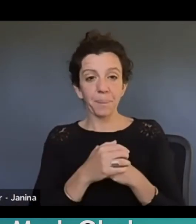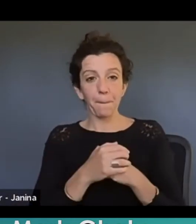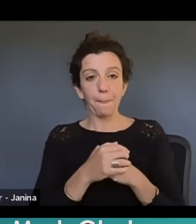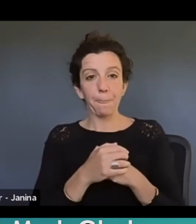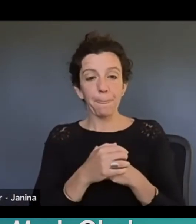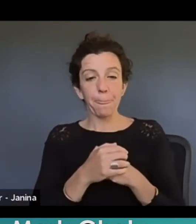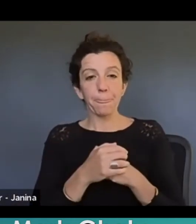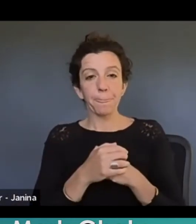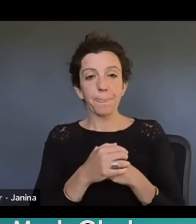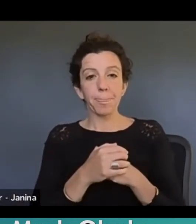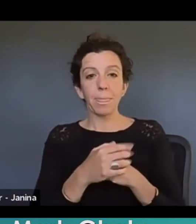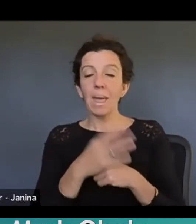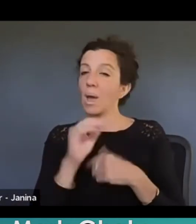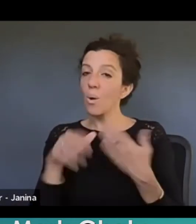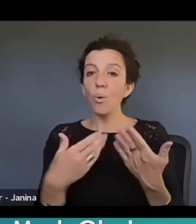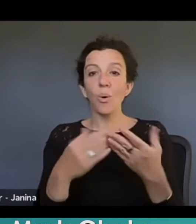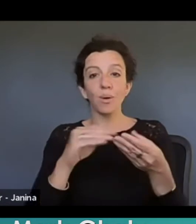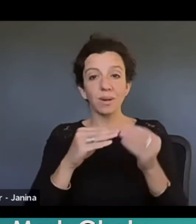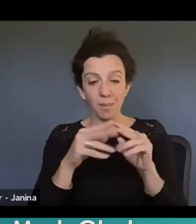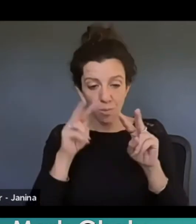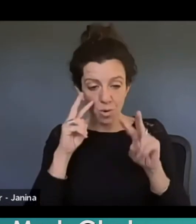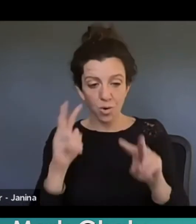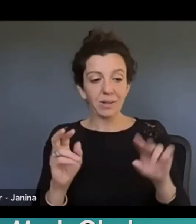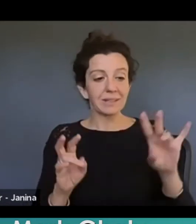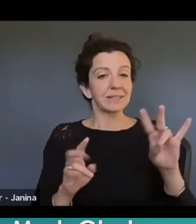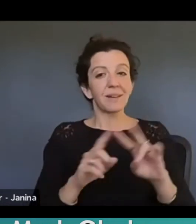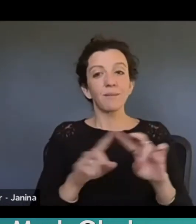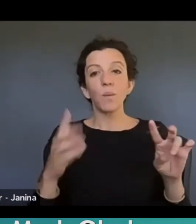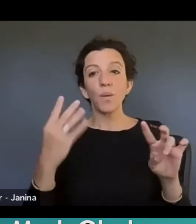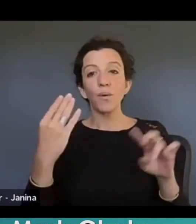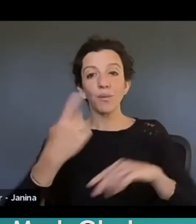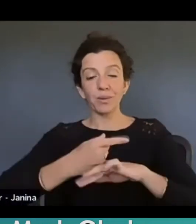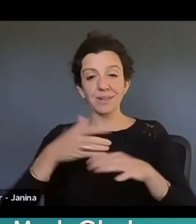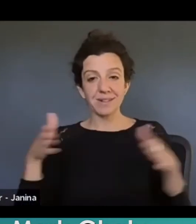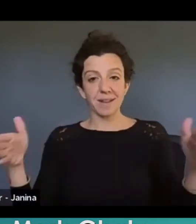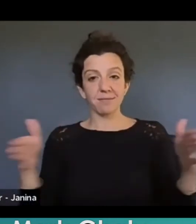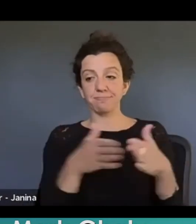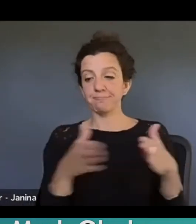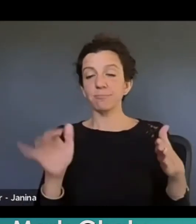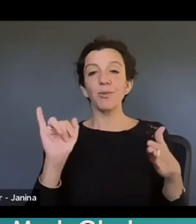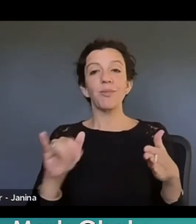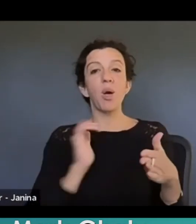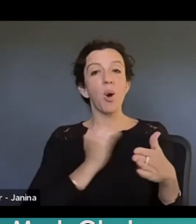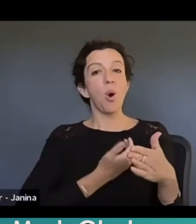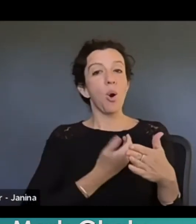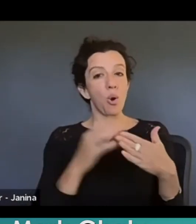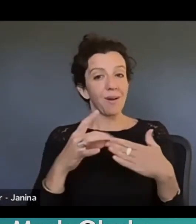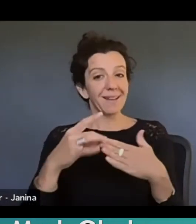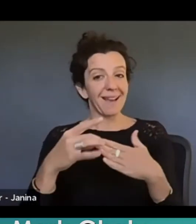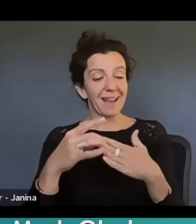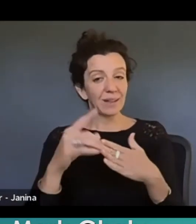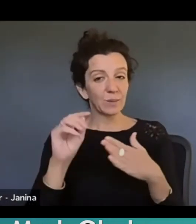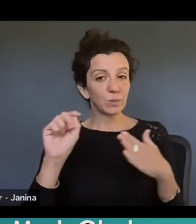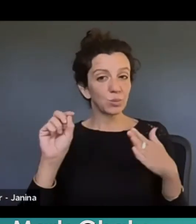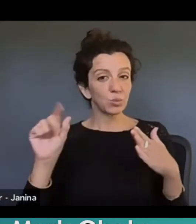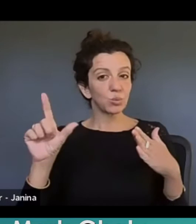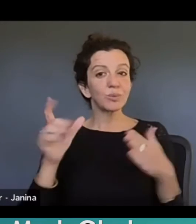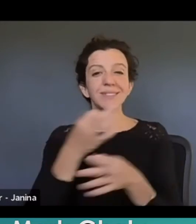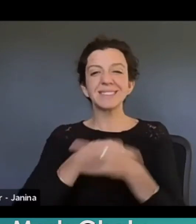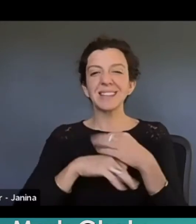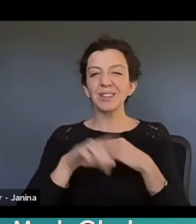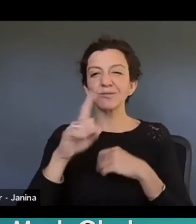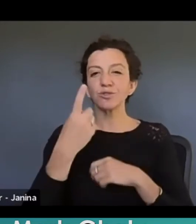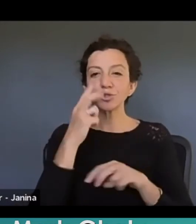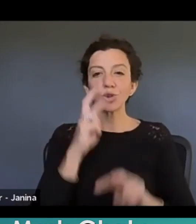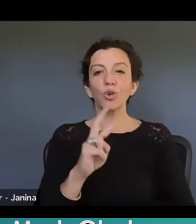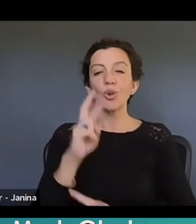over a course of 7 to 14 days. So we'll continue to use that as our guiding tool rather than the 1-day snapshots